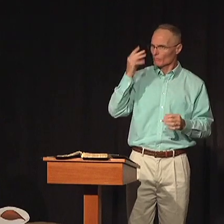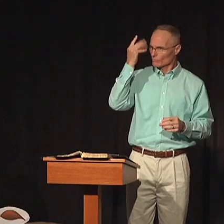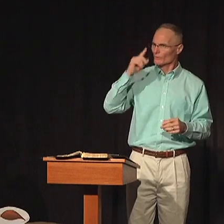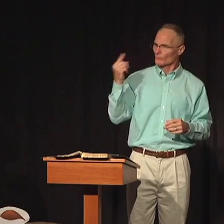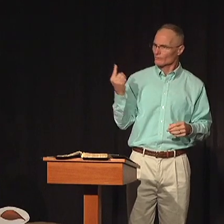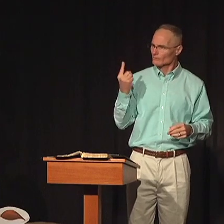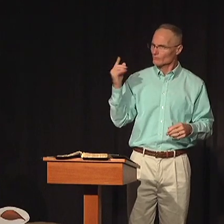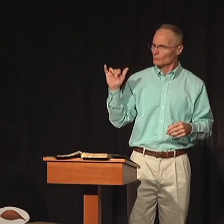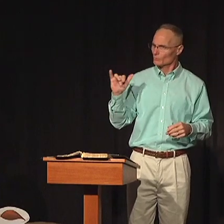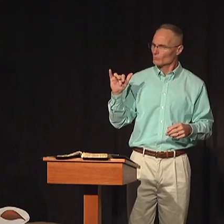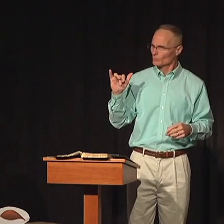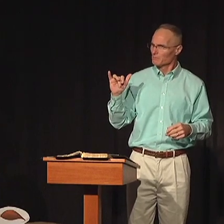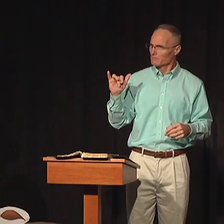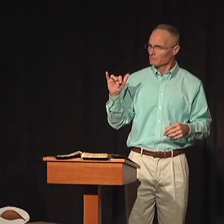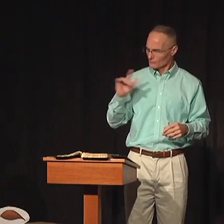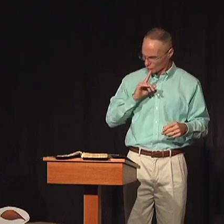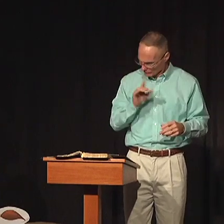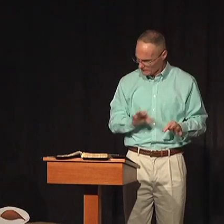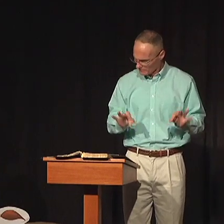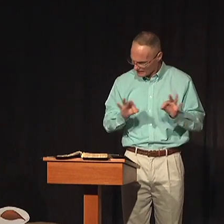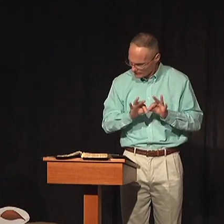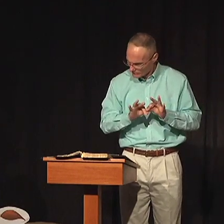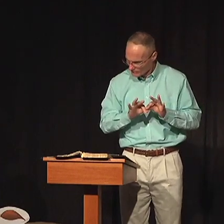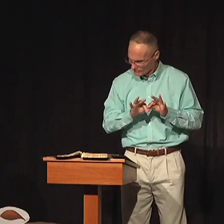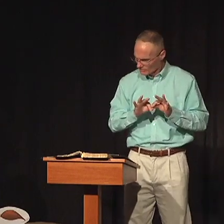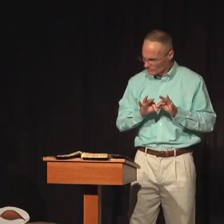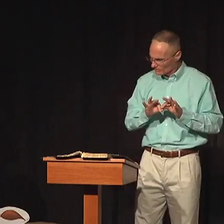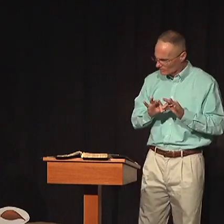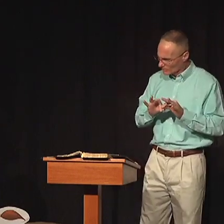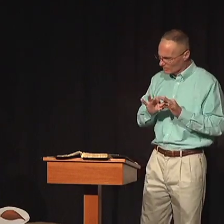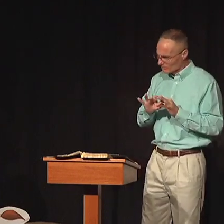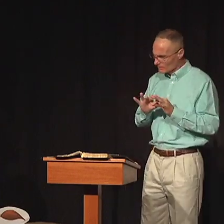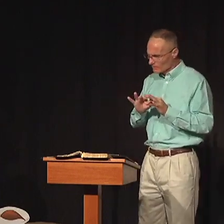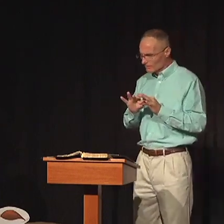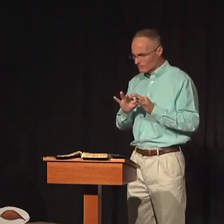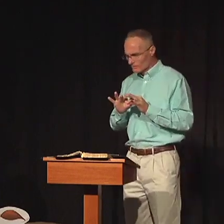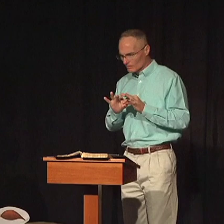I'm sure some of you are wondering about those things too. Does it really matter?